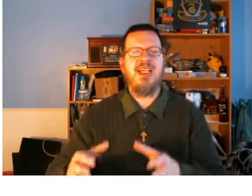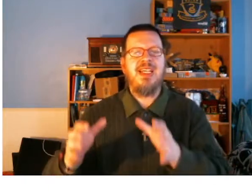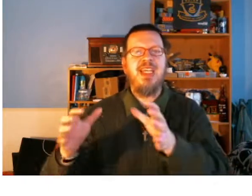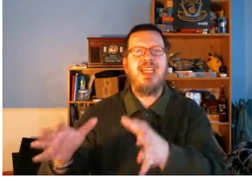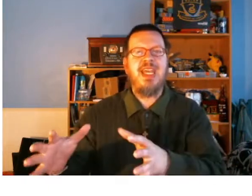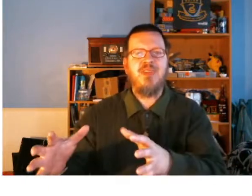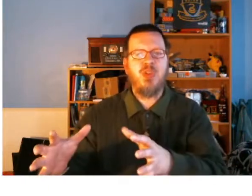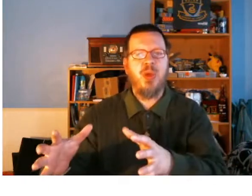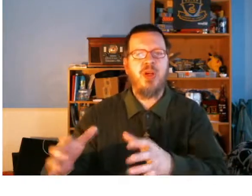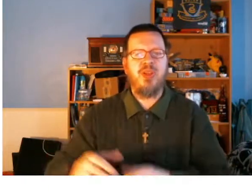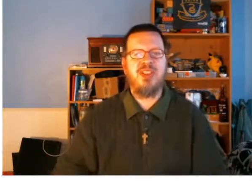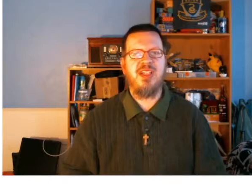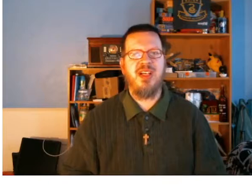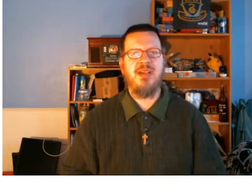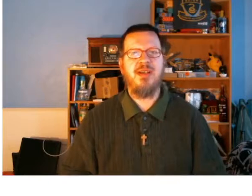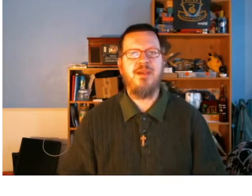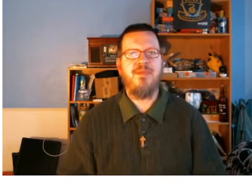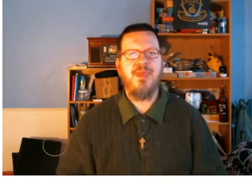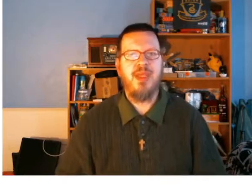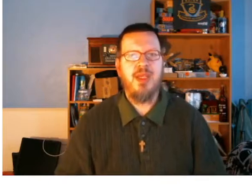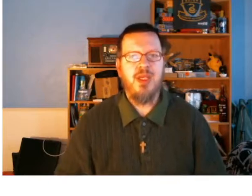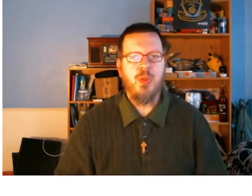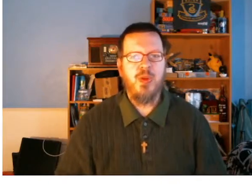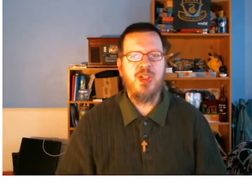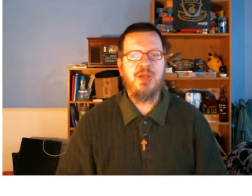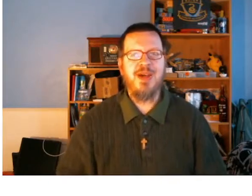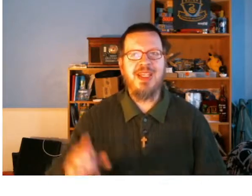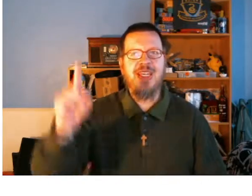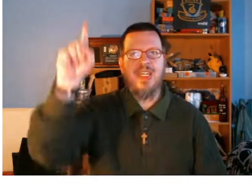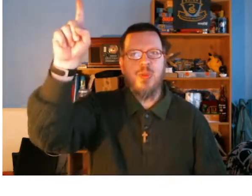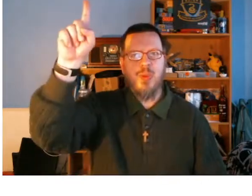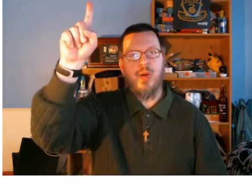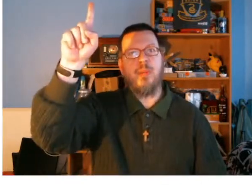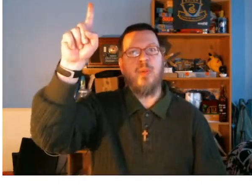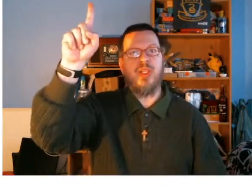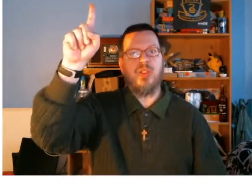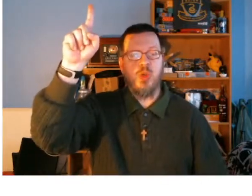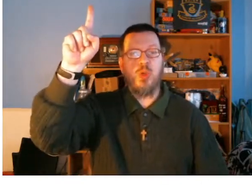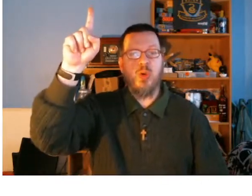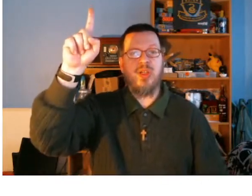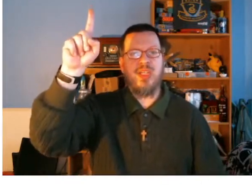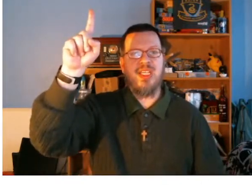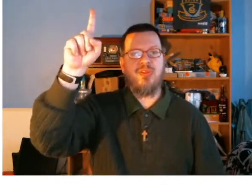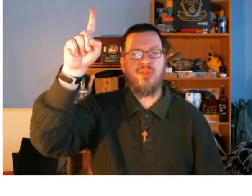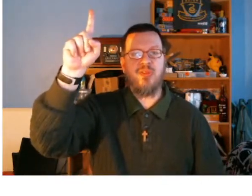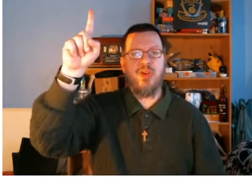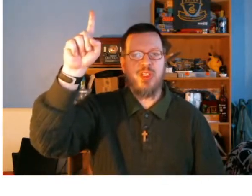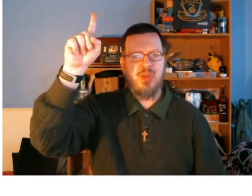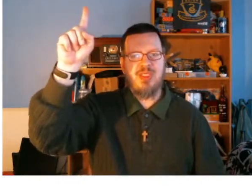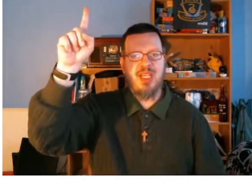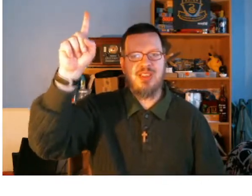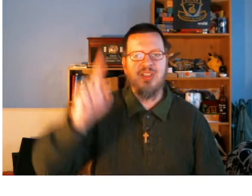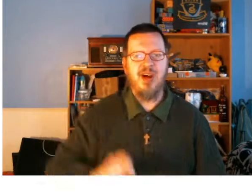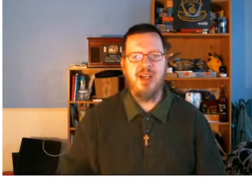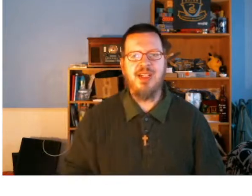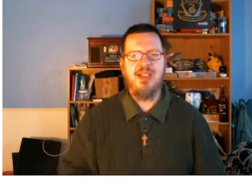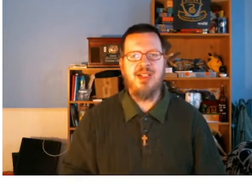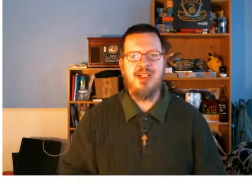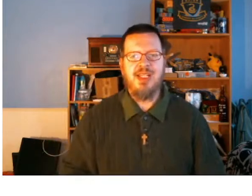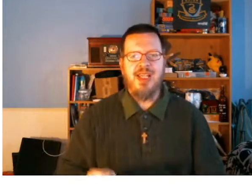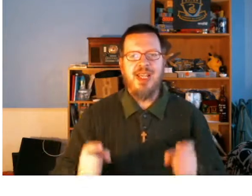idea, he gave his one and only Son. When we talk about he, we want to point to who he is referring to, in this case,